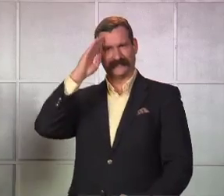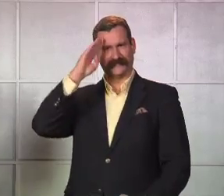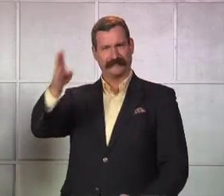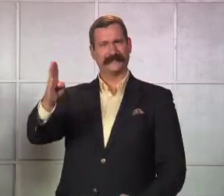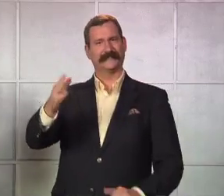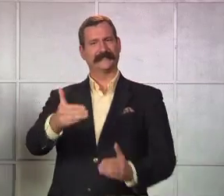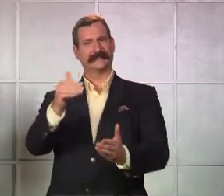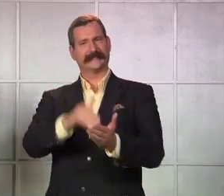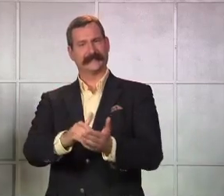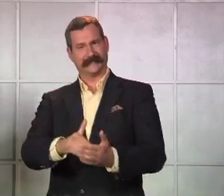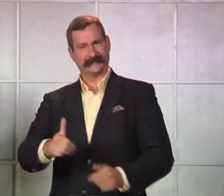Hello again.